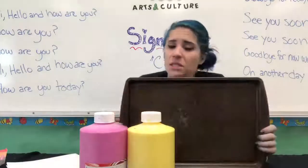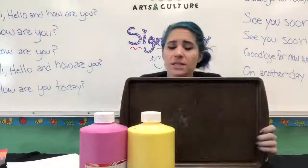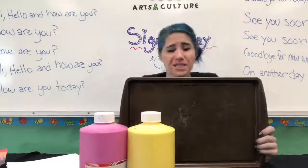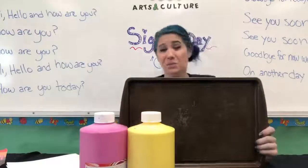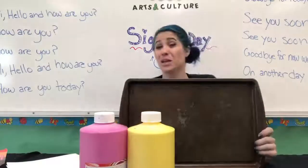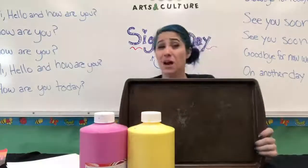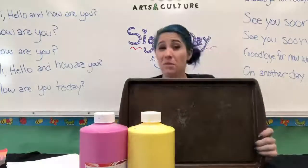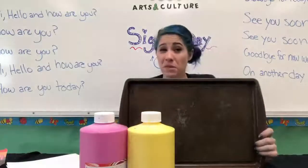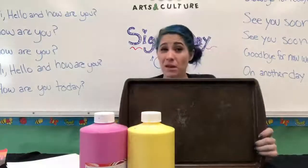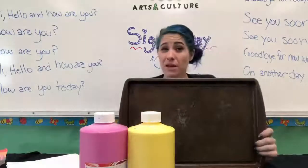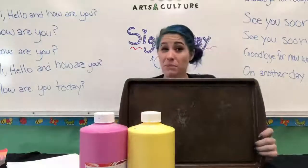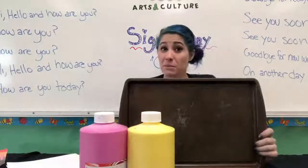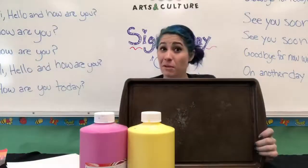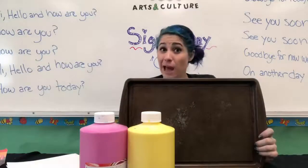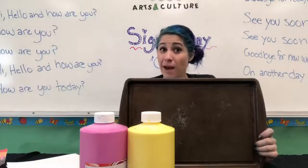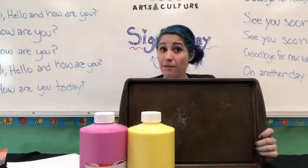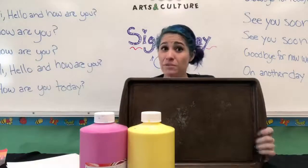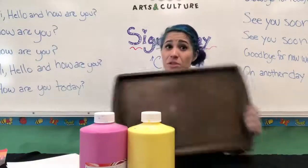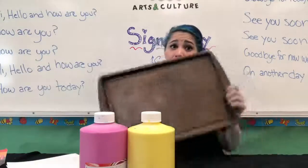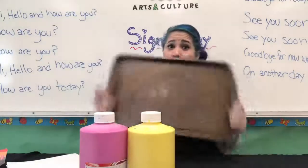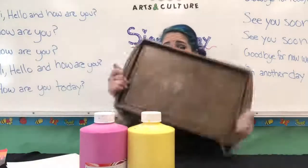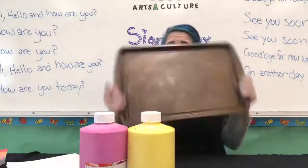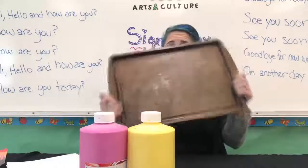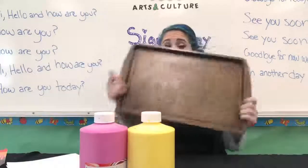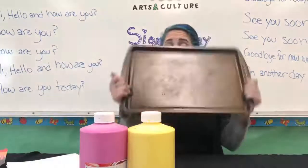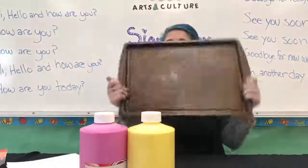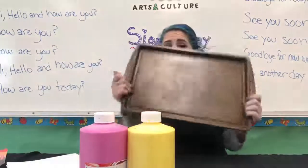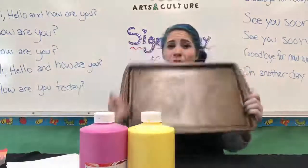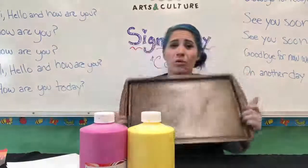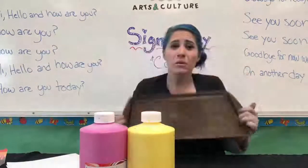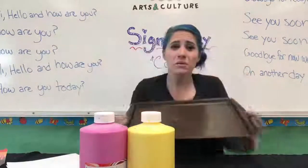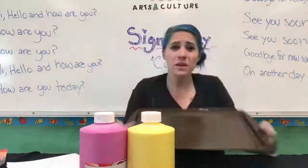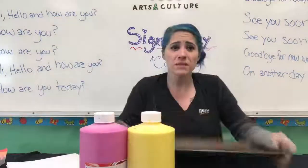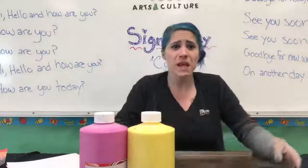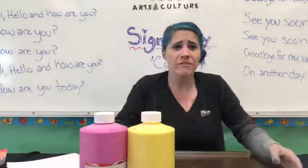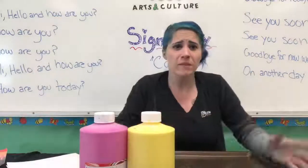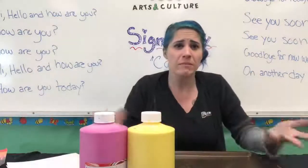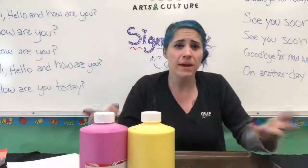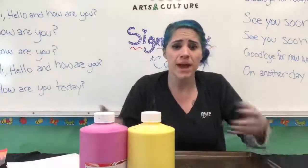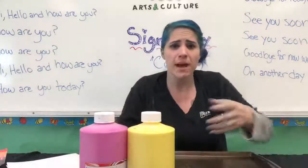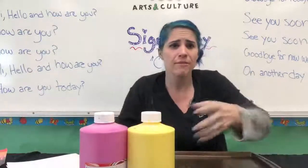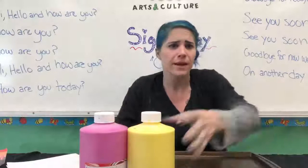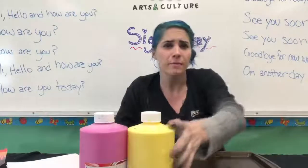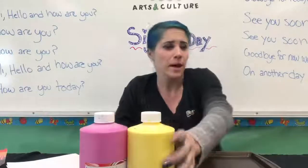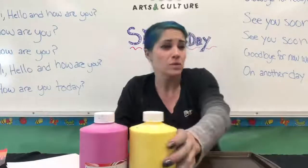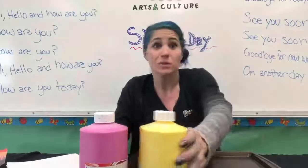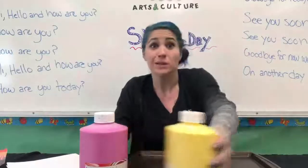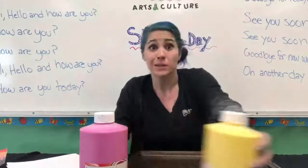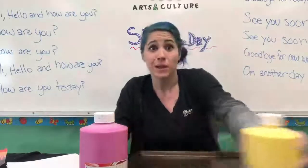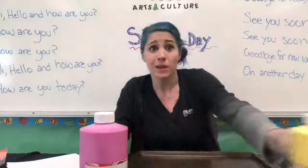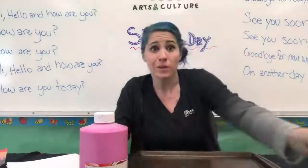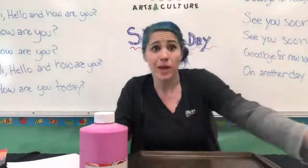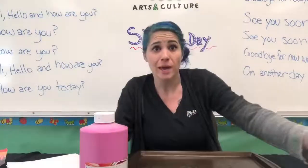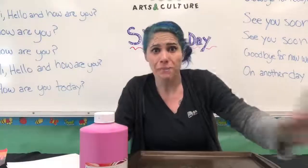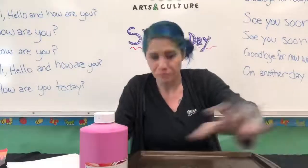because it's a pretty common thing a lot of people have. So you can kind of see how to work with it because not everybody might have like a box with a lid on it, okay?